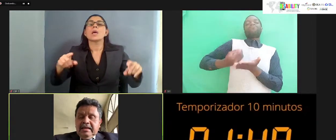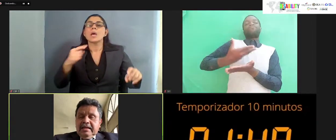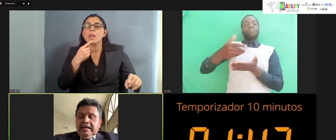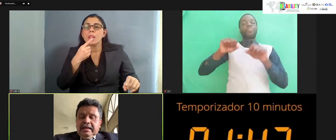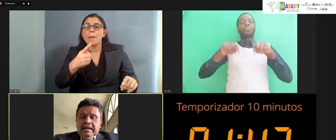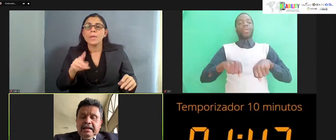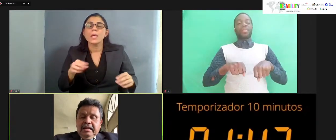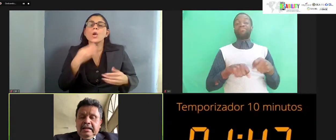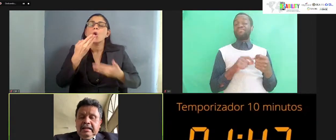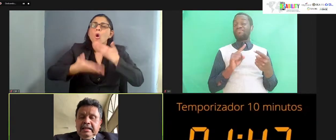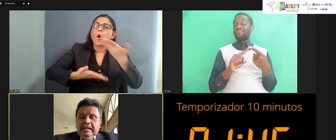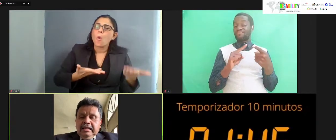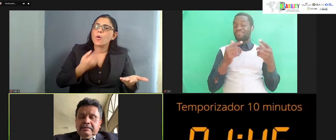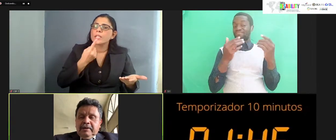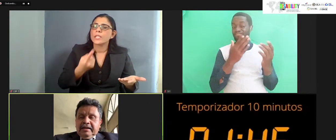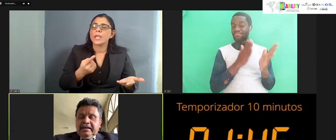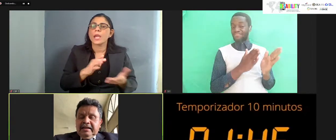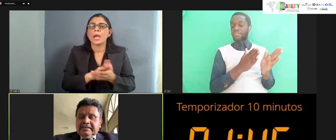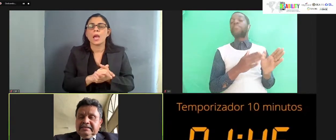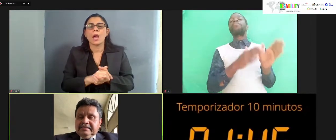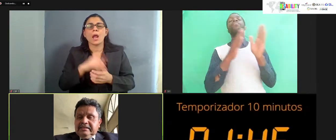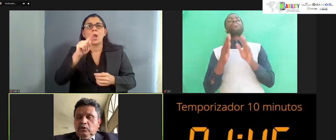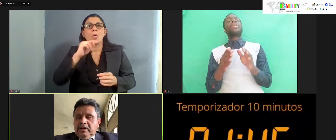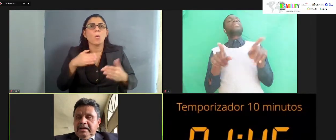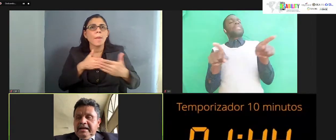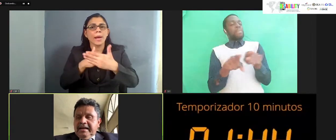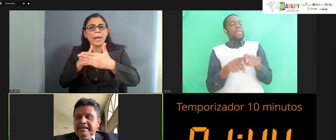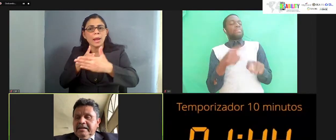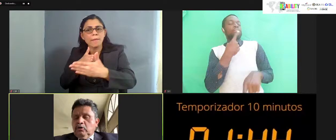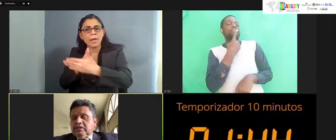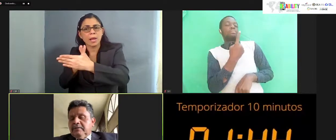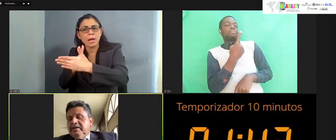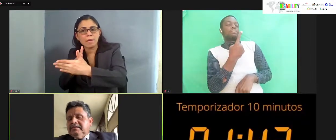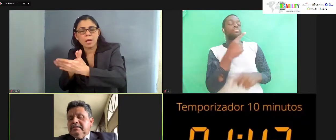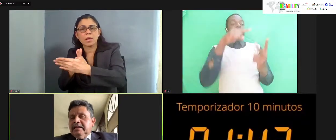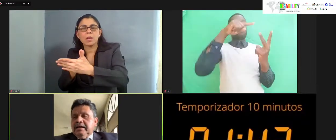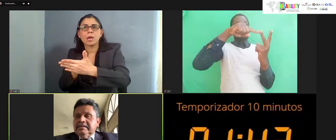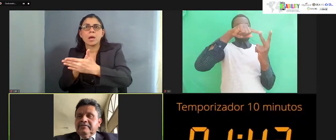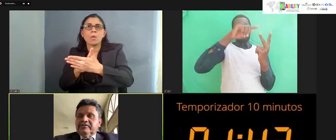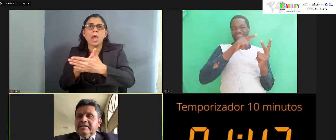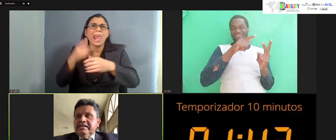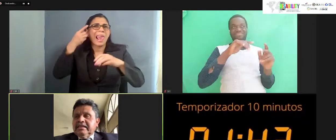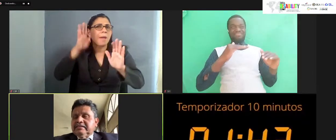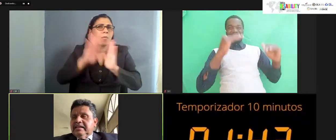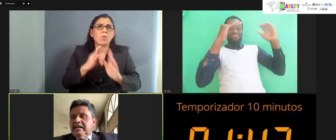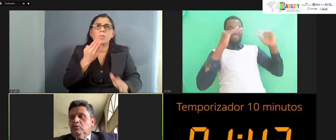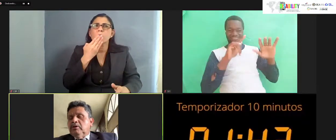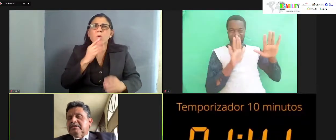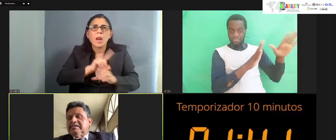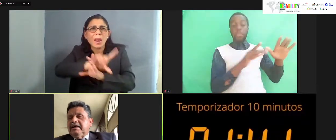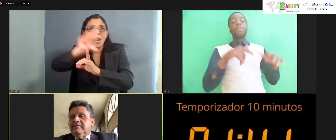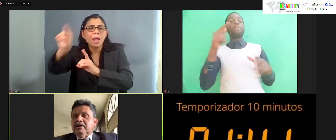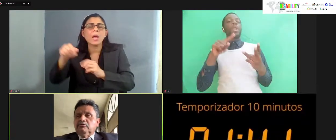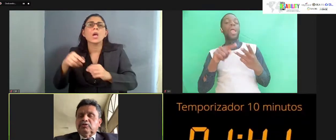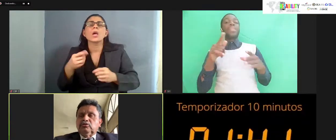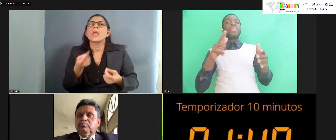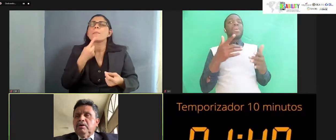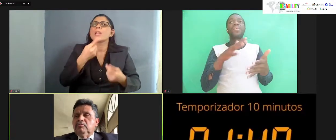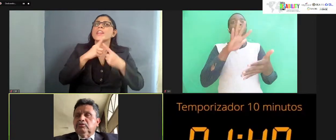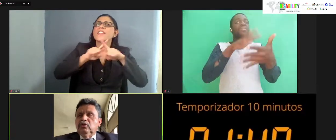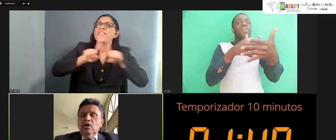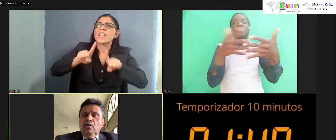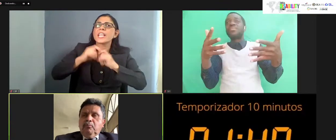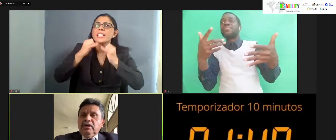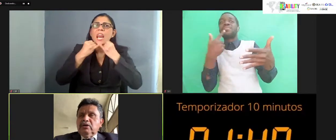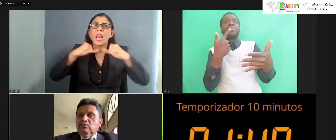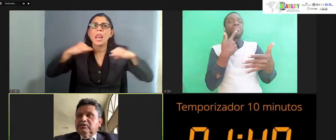also as i said before the ethnic alvares through the